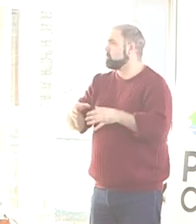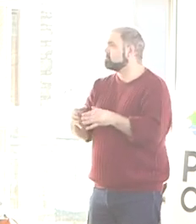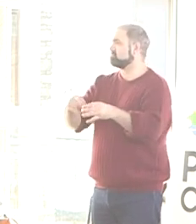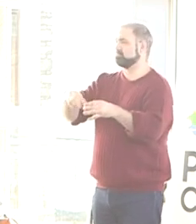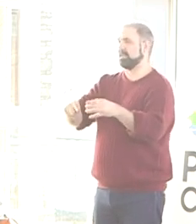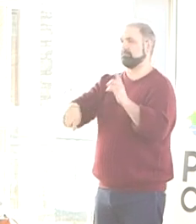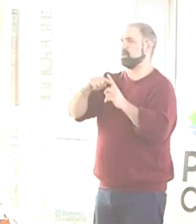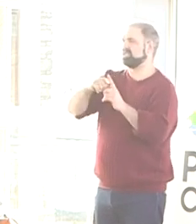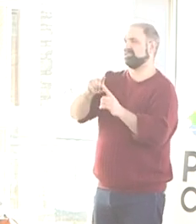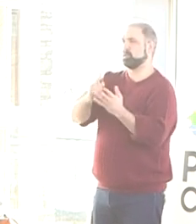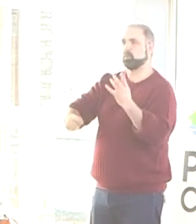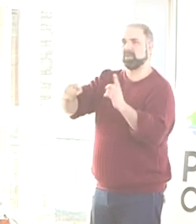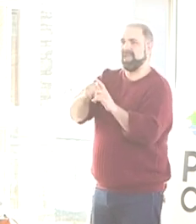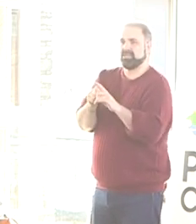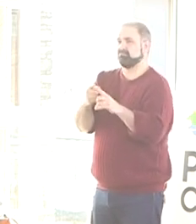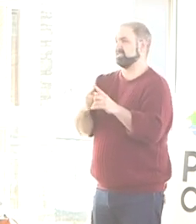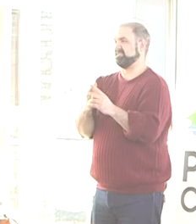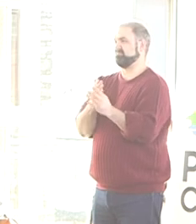Positively UK and various other things.